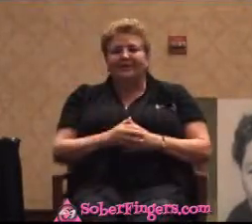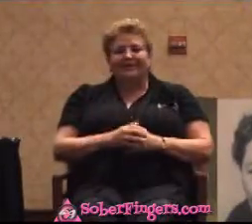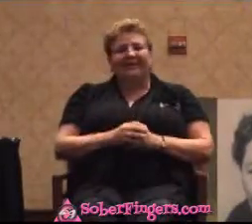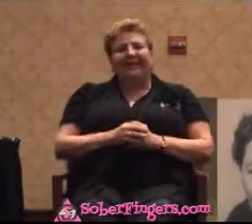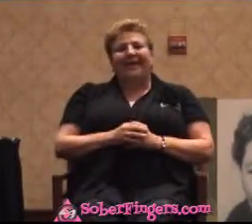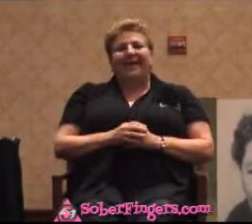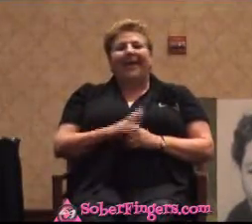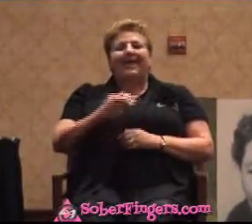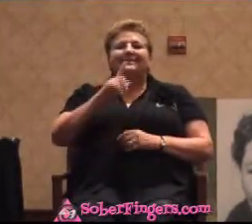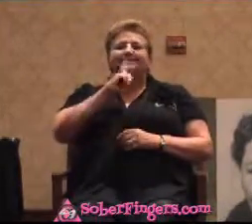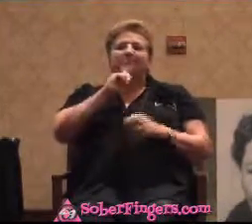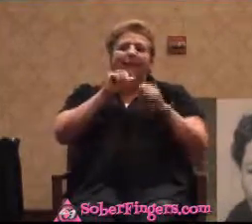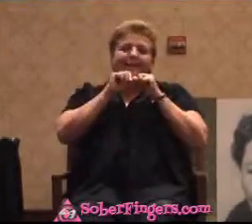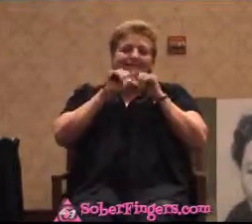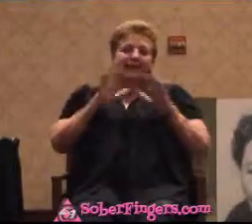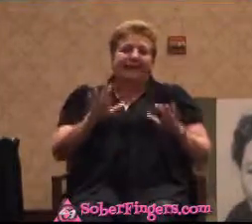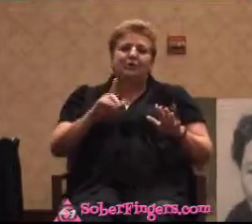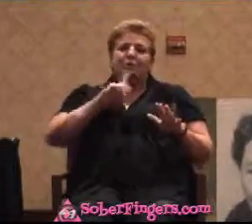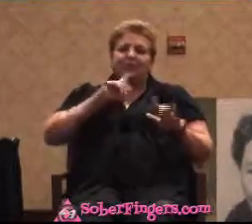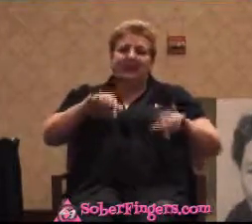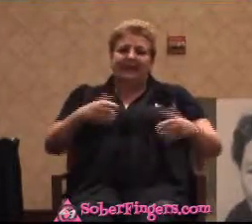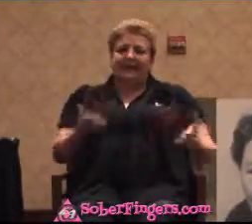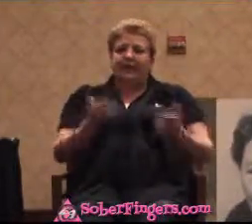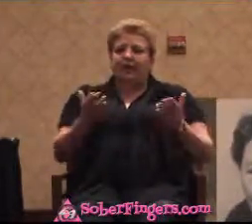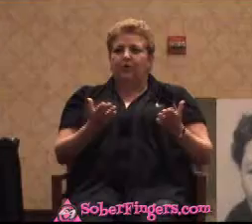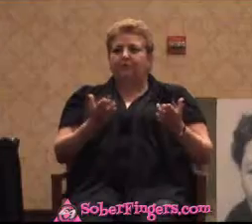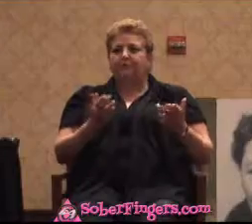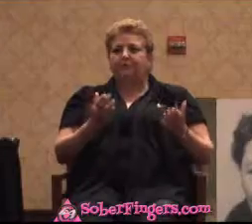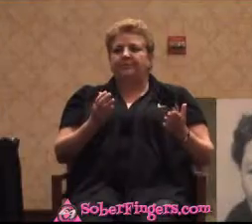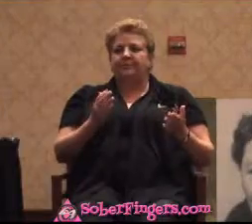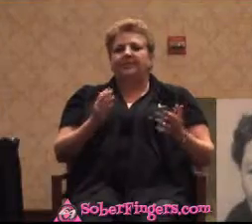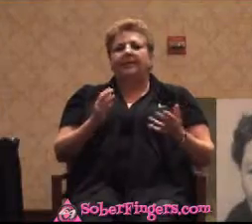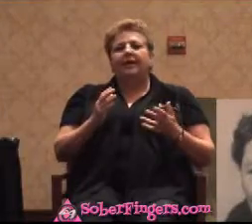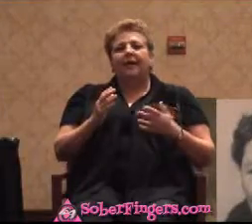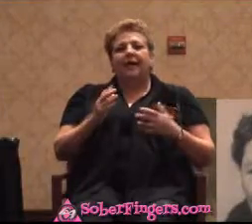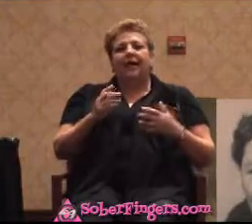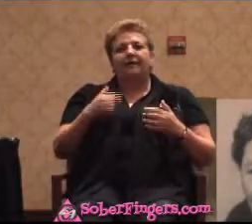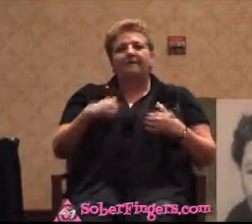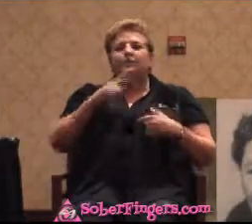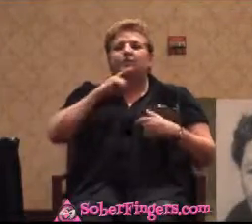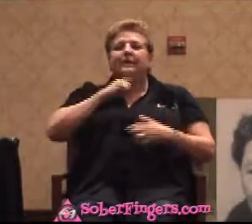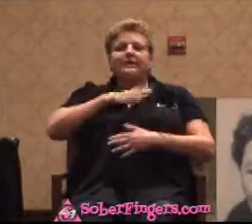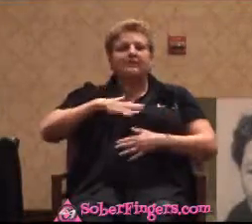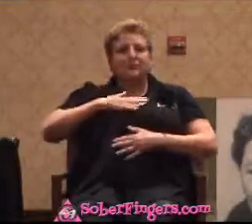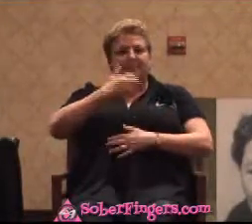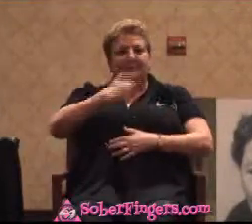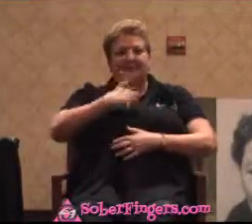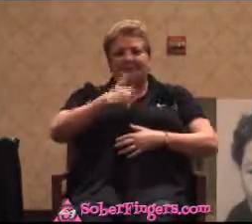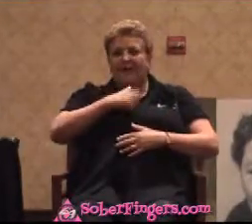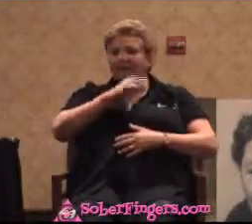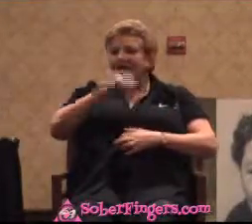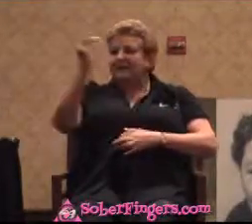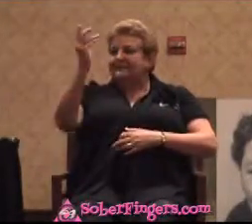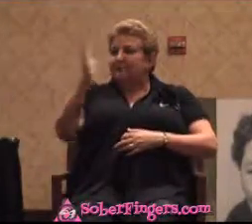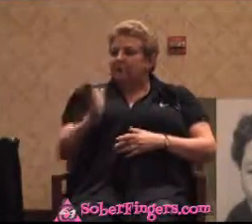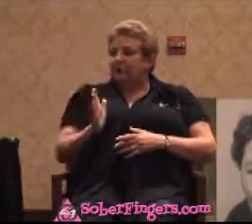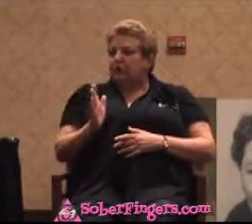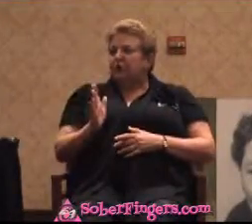a blessing to be here. Catherine and I have thoroughly enjoyed ourselves, and the speakers have been just